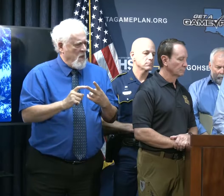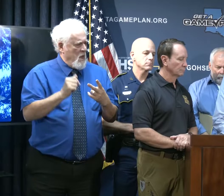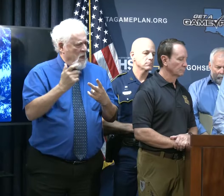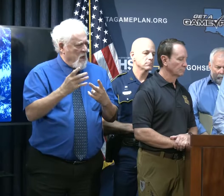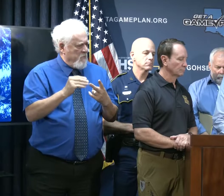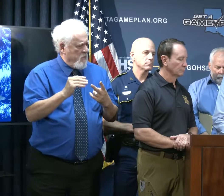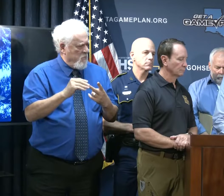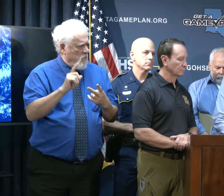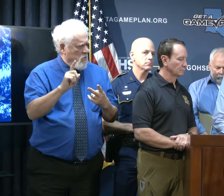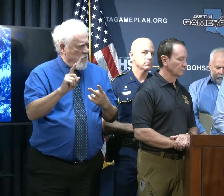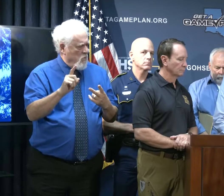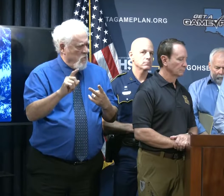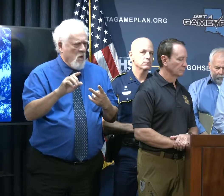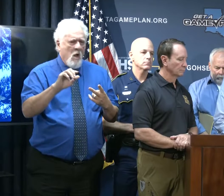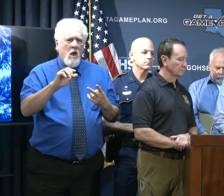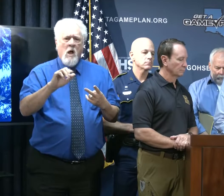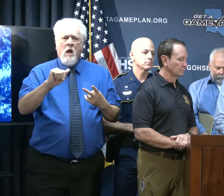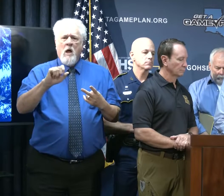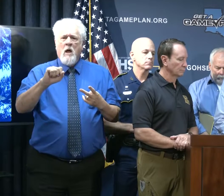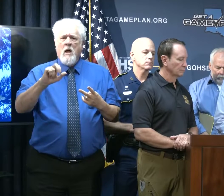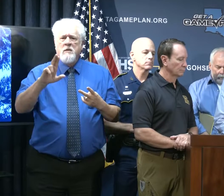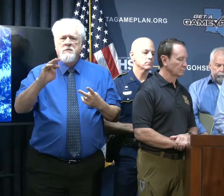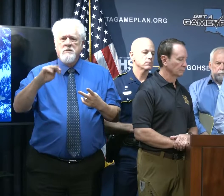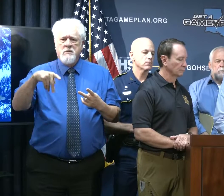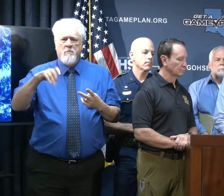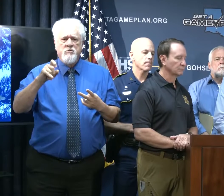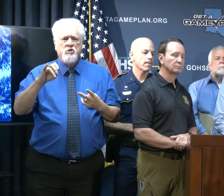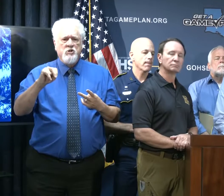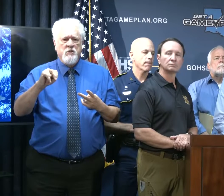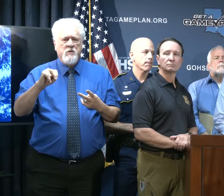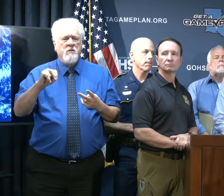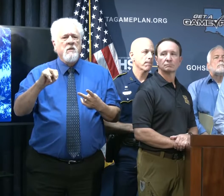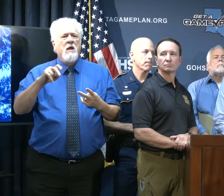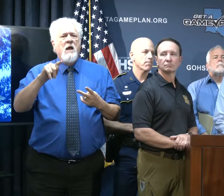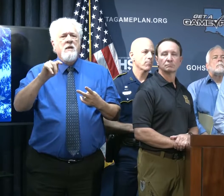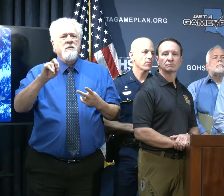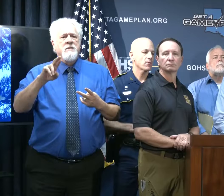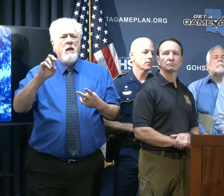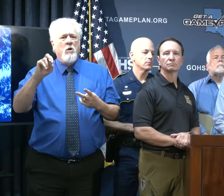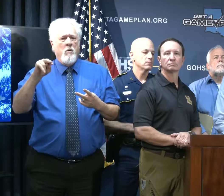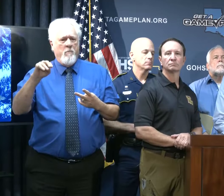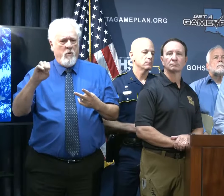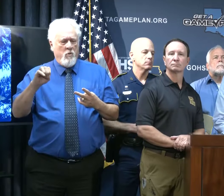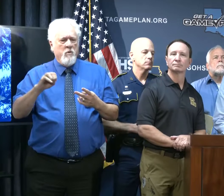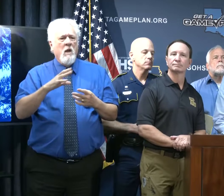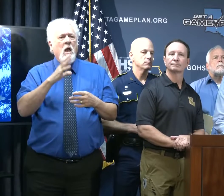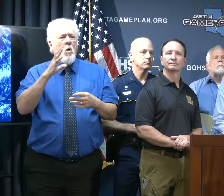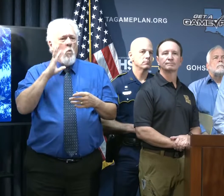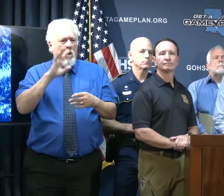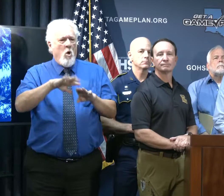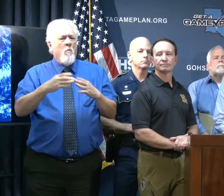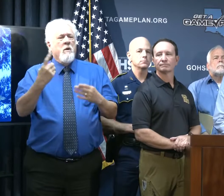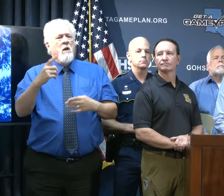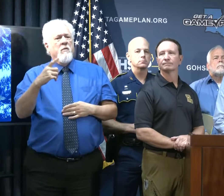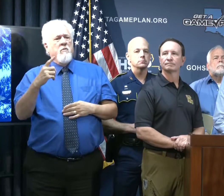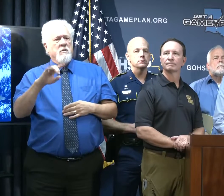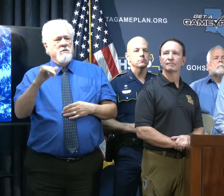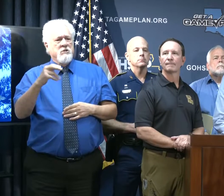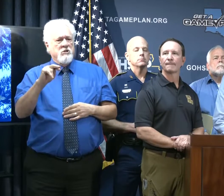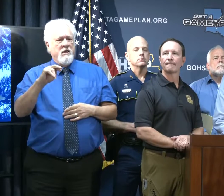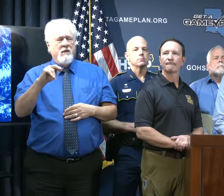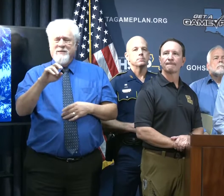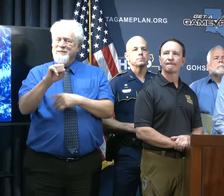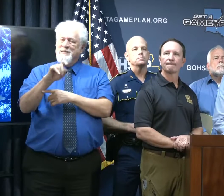opened here in Assumption and Lafourche, Terrebonne. They're going to open 1 shelter. St. John's going to open 2. Region